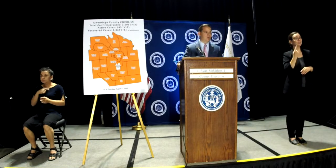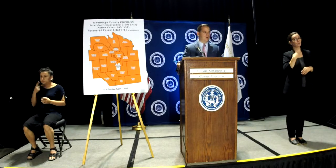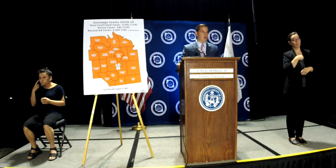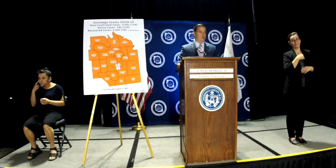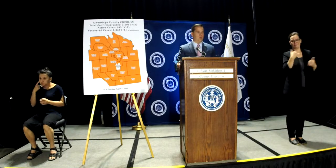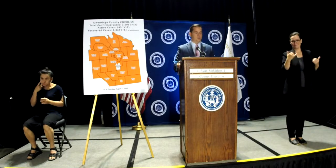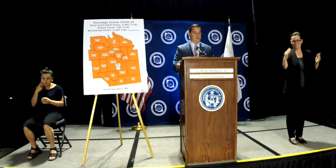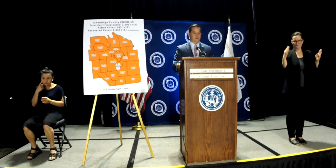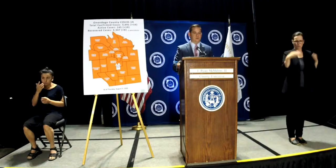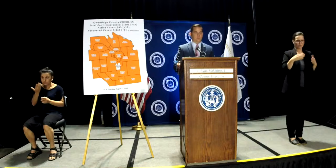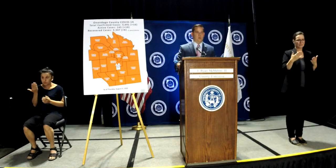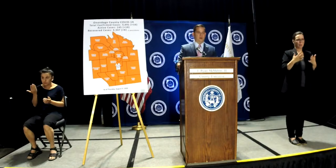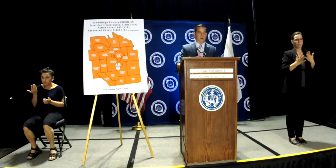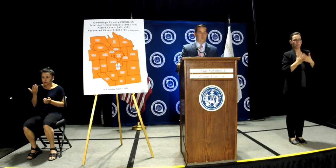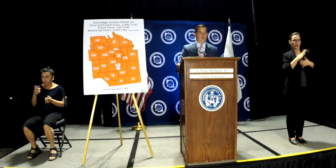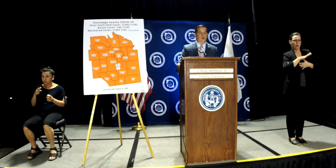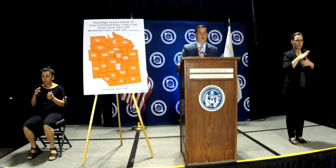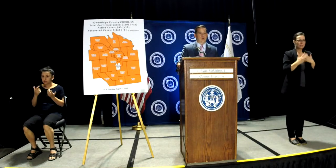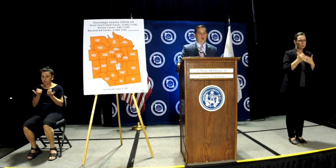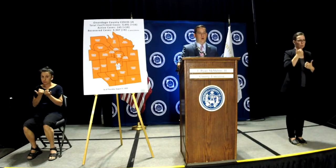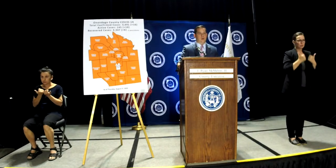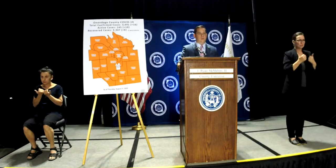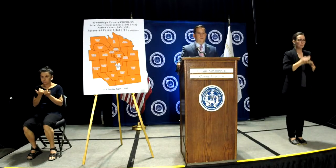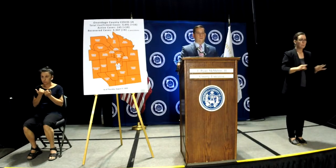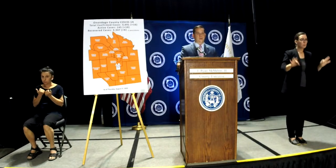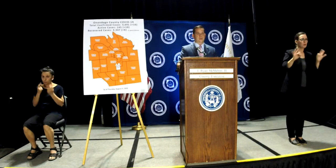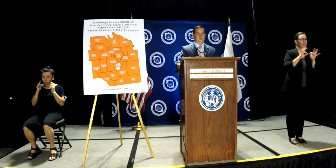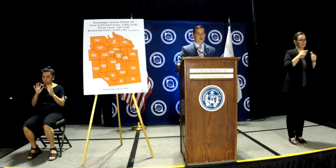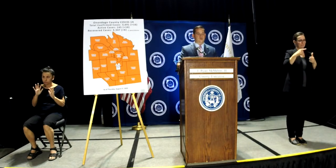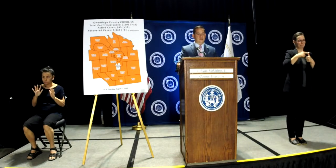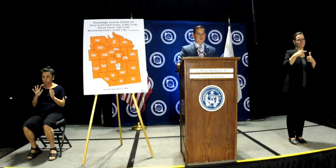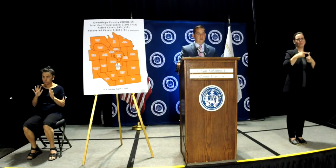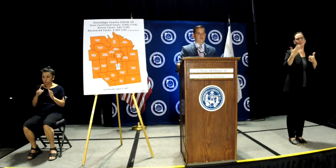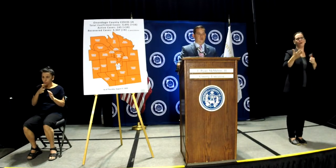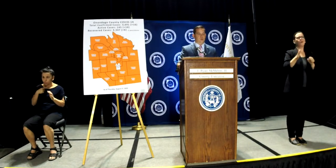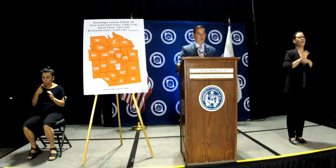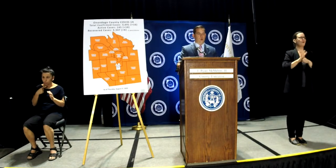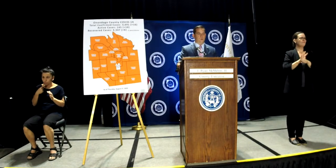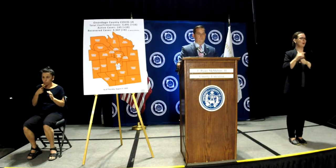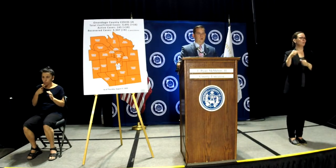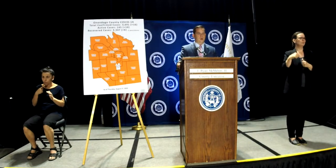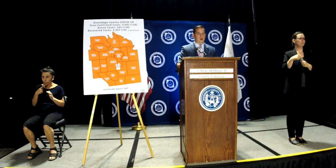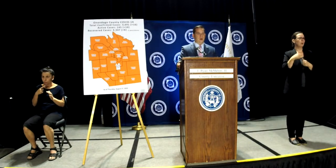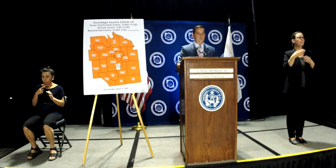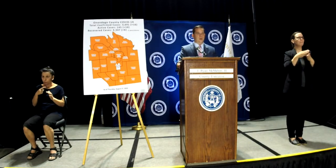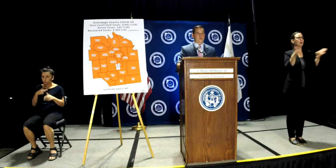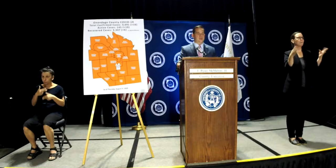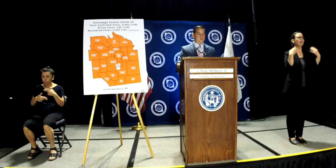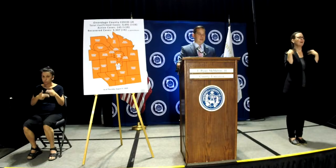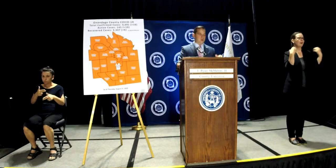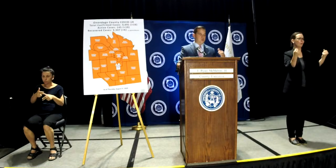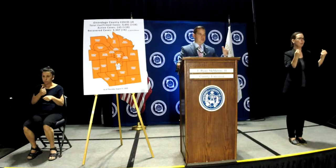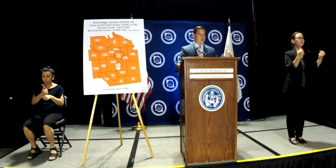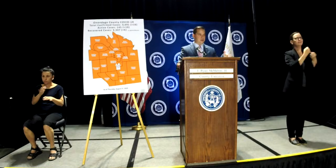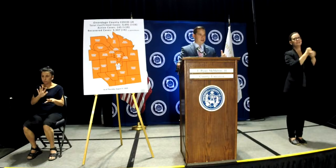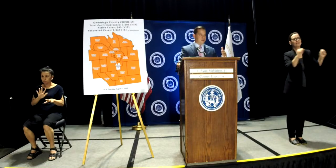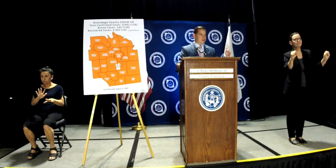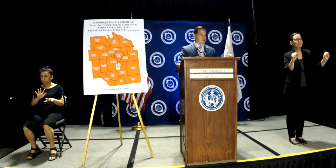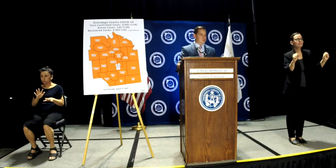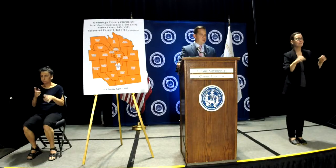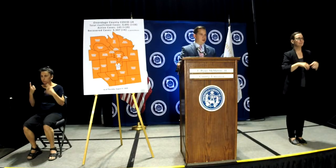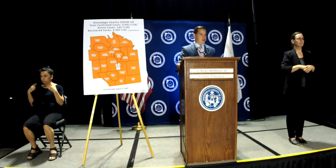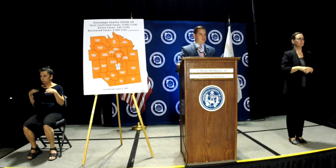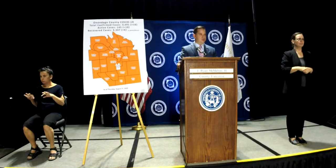what public safety, public health, taking care of safety net for our poor. At the same time, we still got to